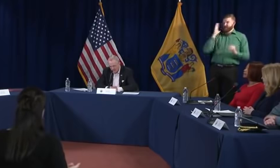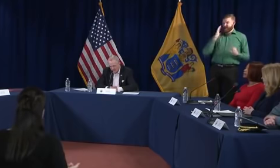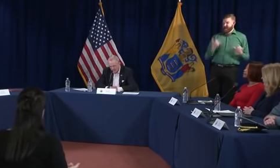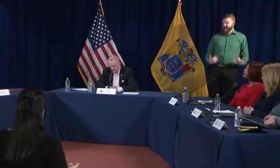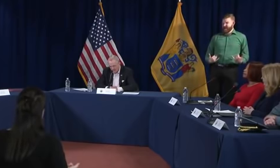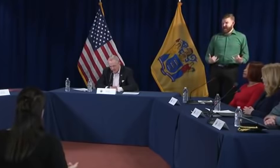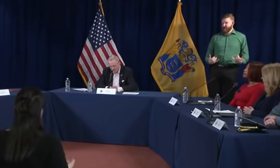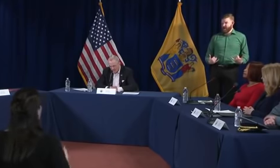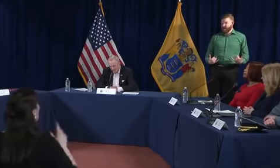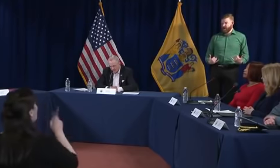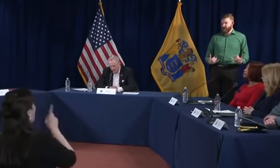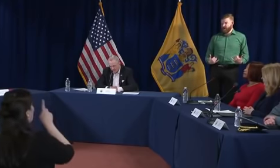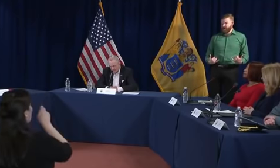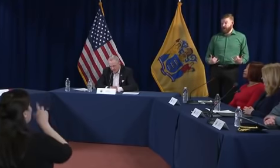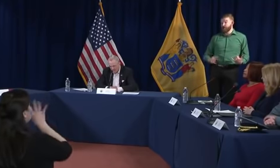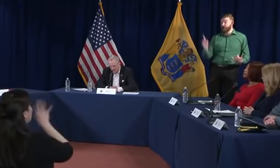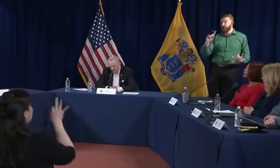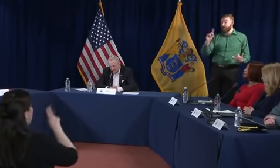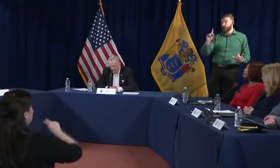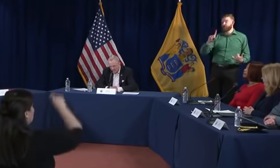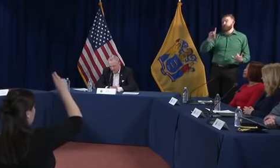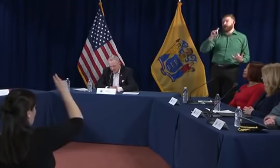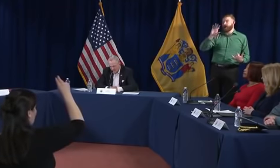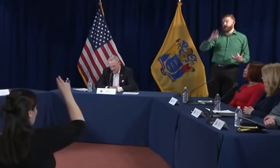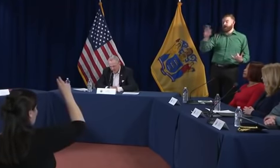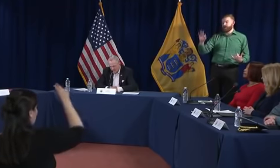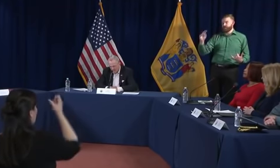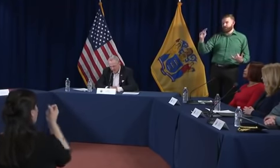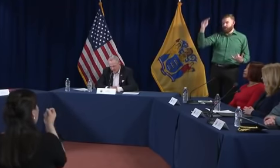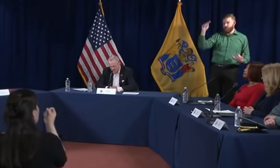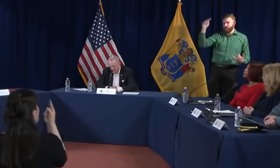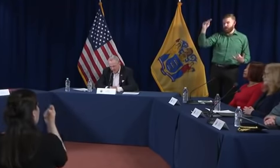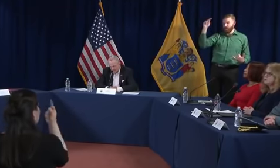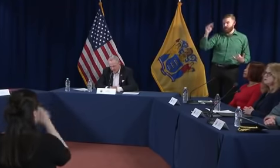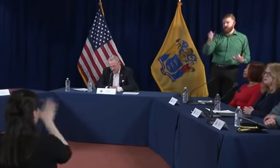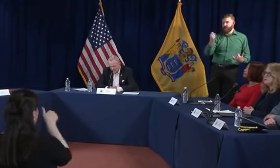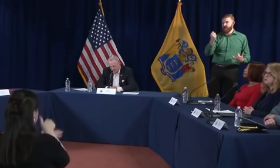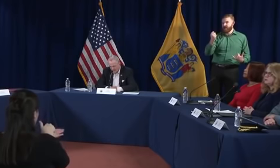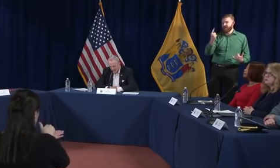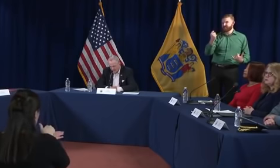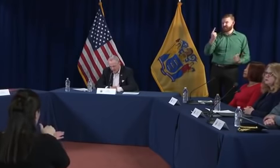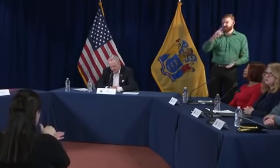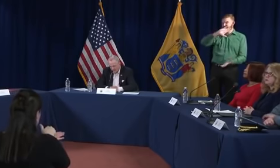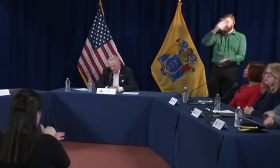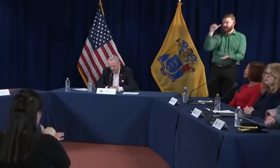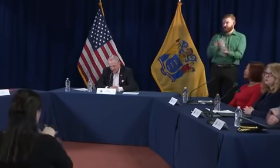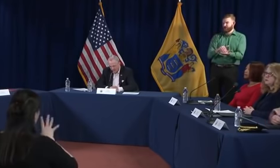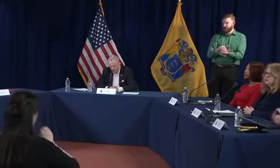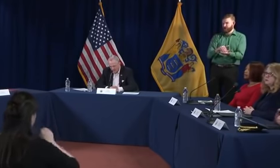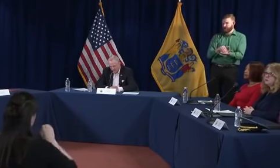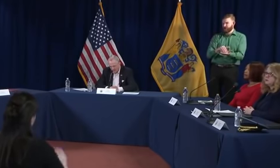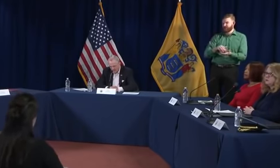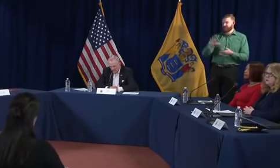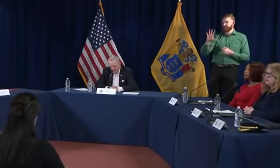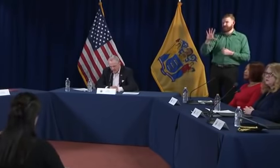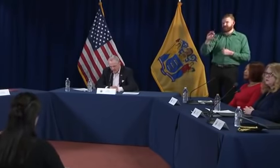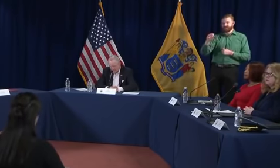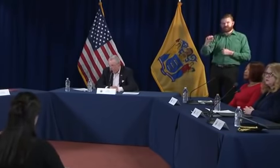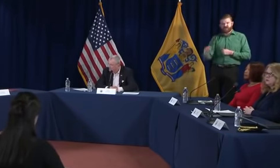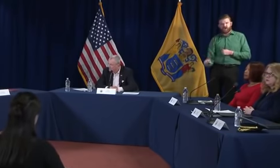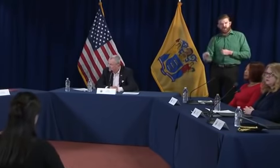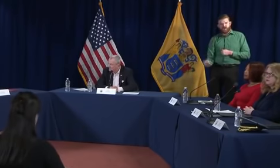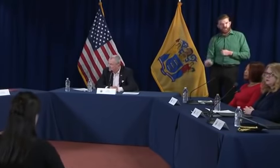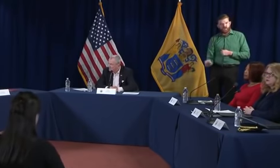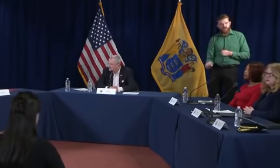199 are in the north, 11 are in the central region, and 50 are in the south. Additionally,